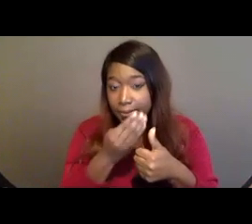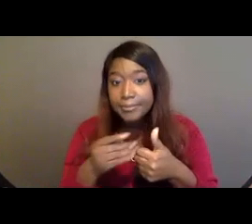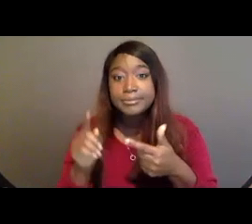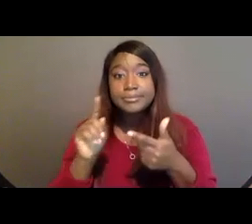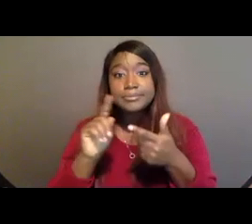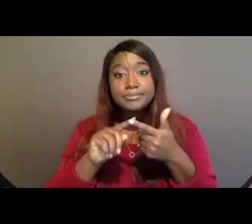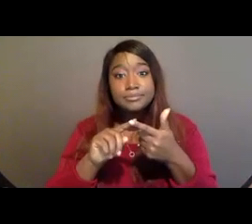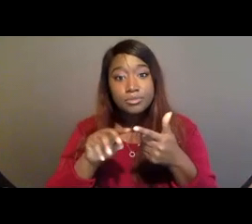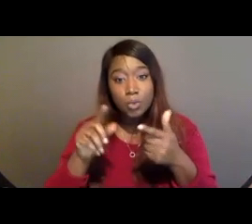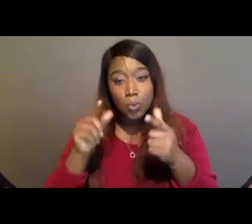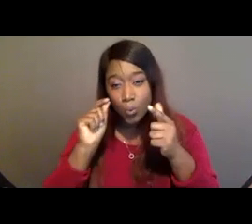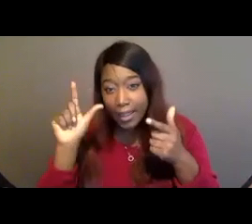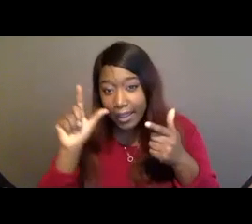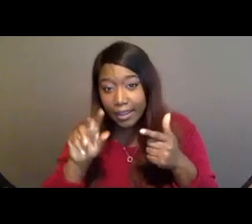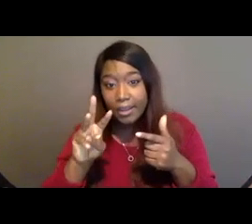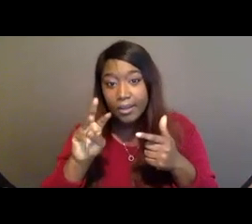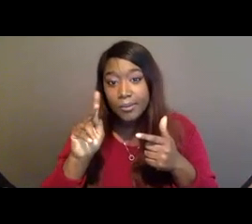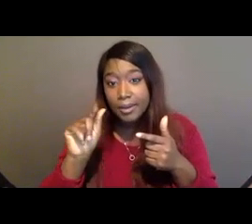waking,